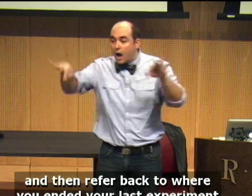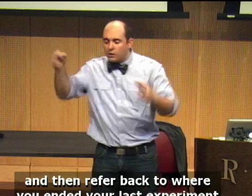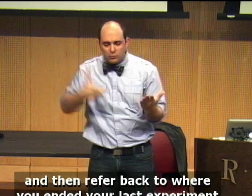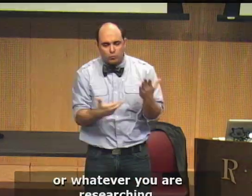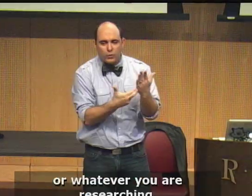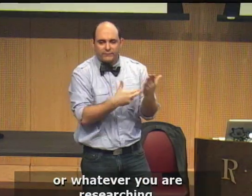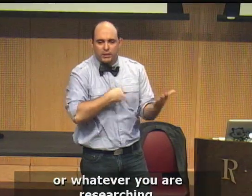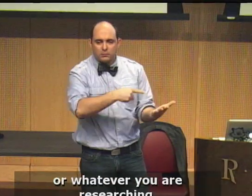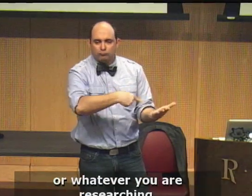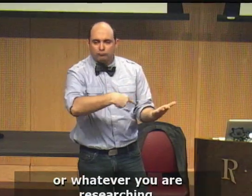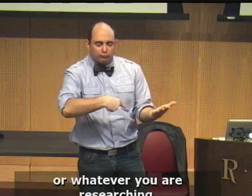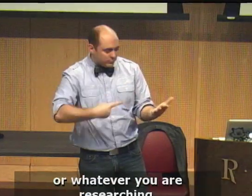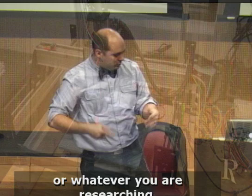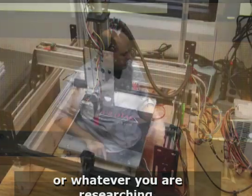or whatever you were researching.